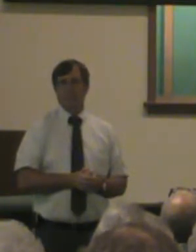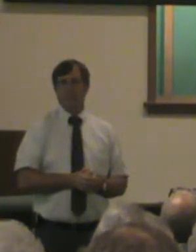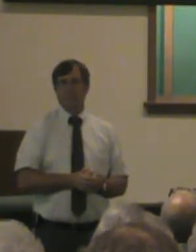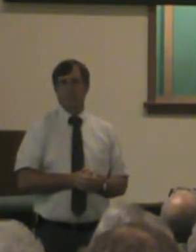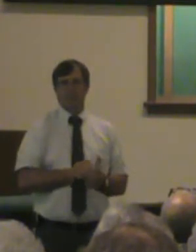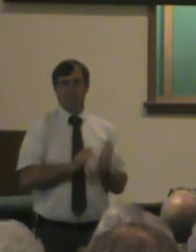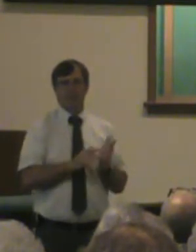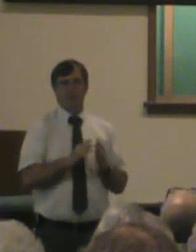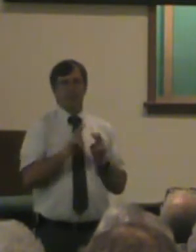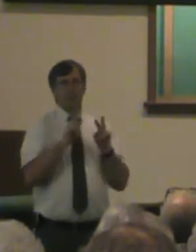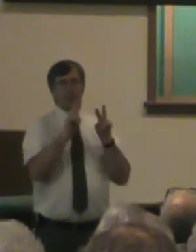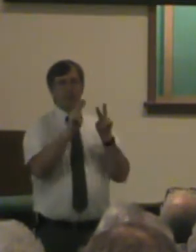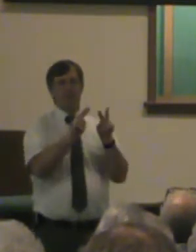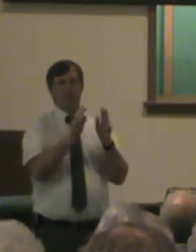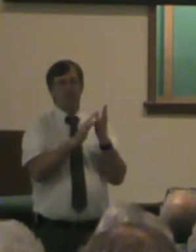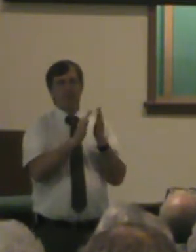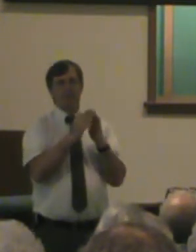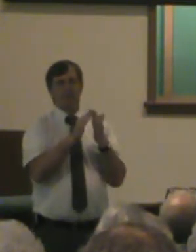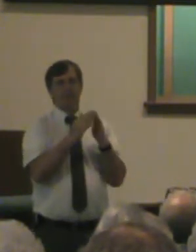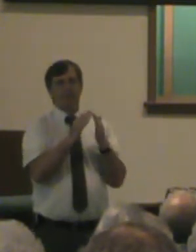Looks at the city.